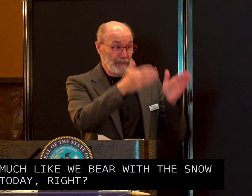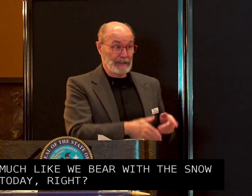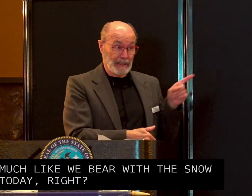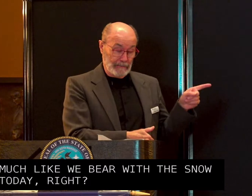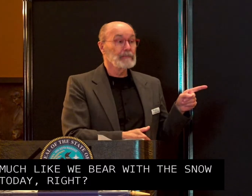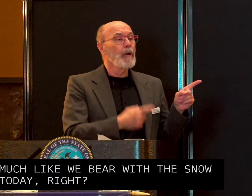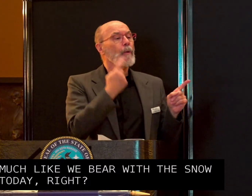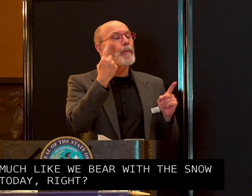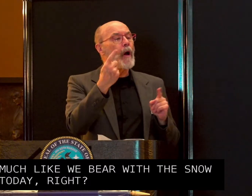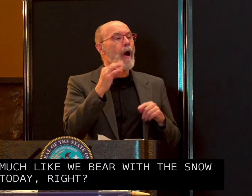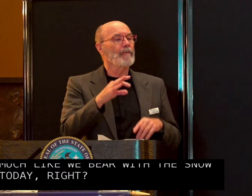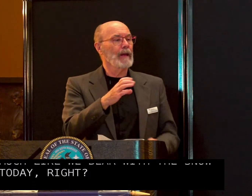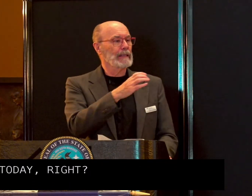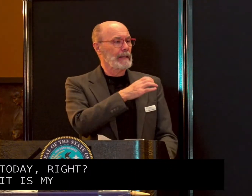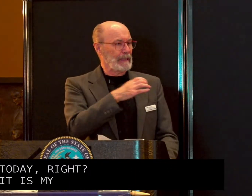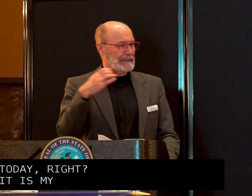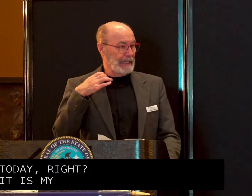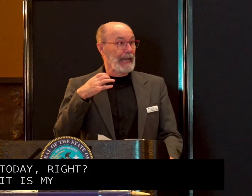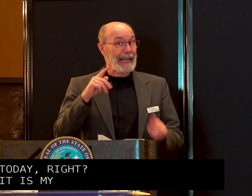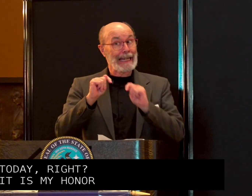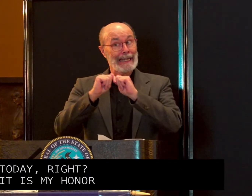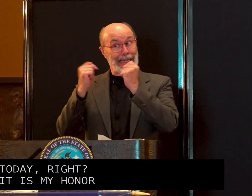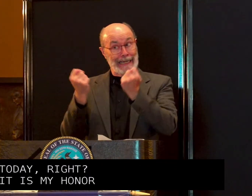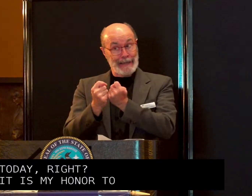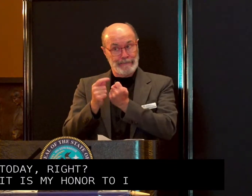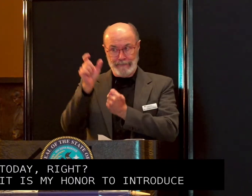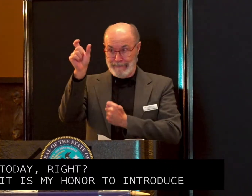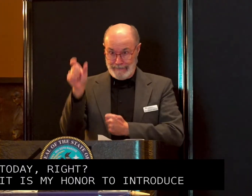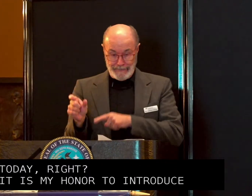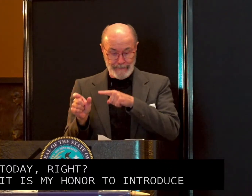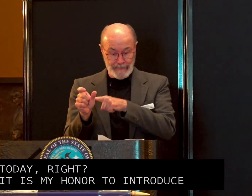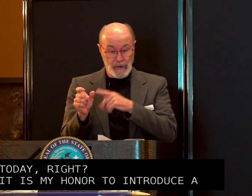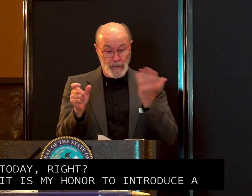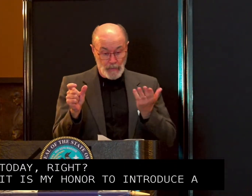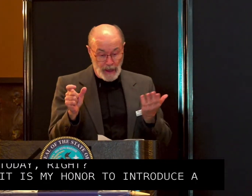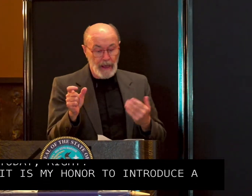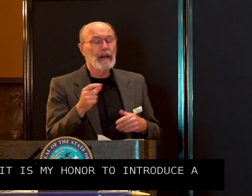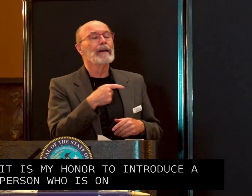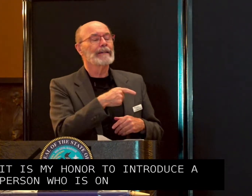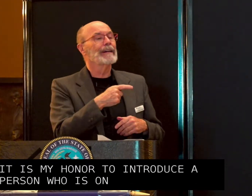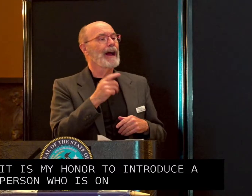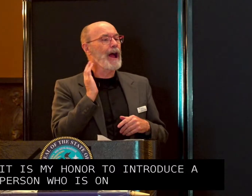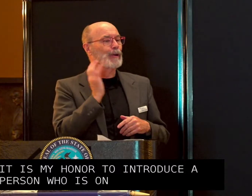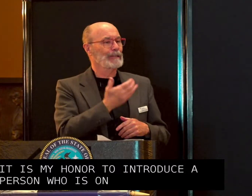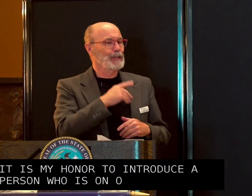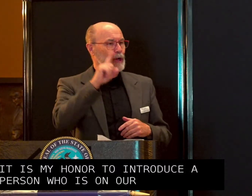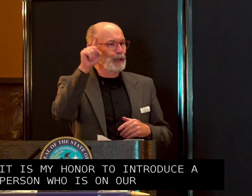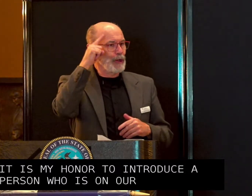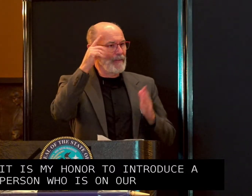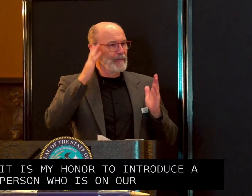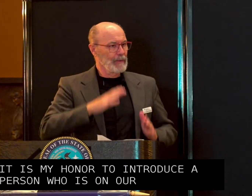It is my honor to introduce a person who is on our commission's team,